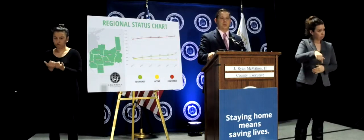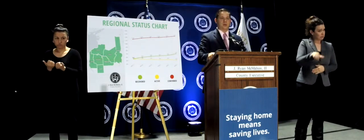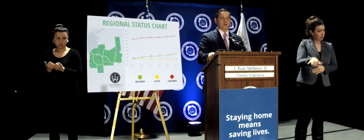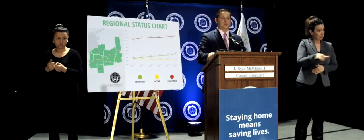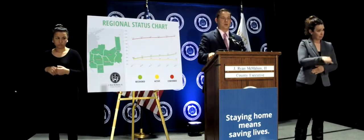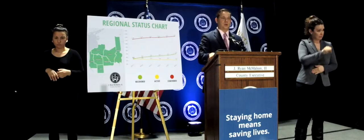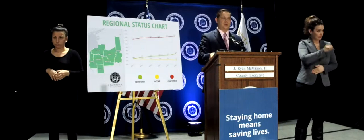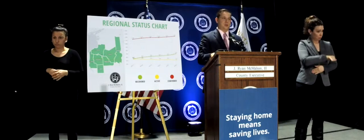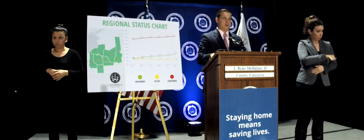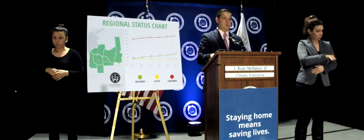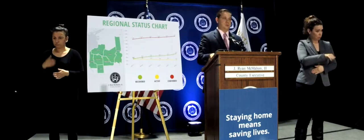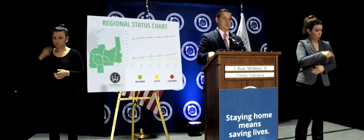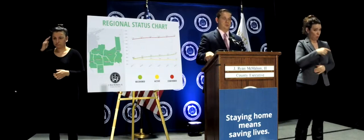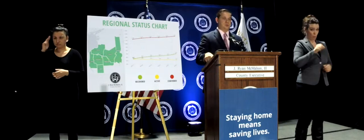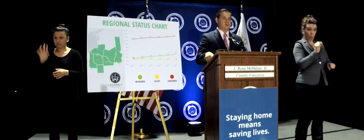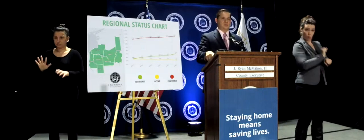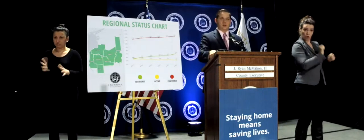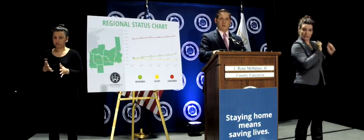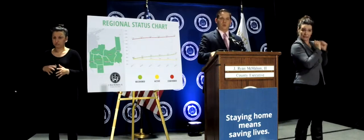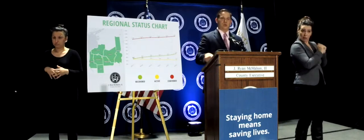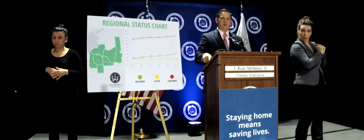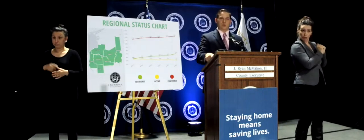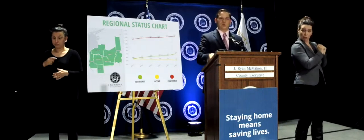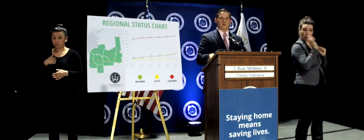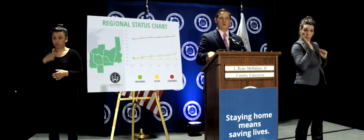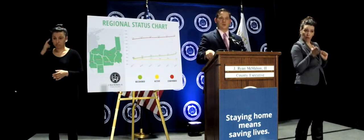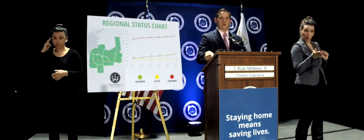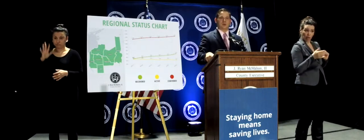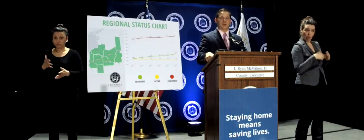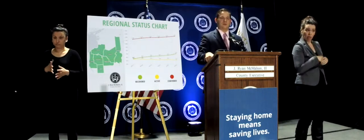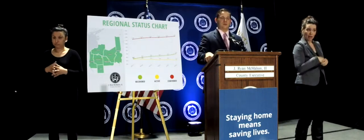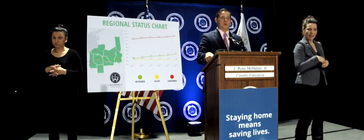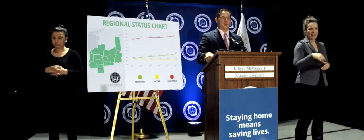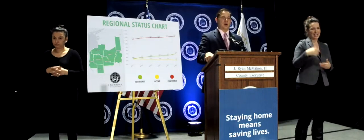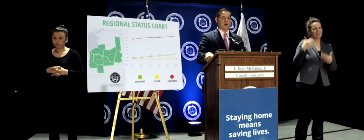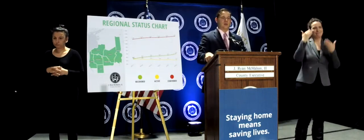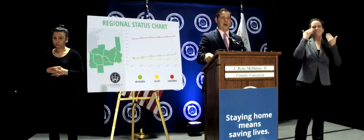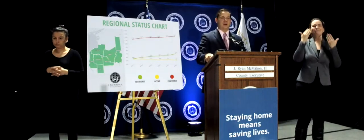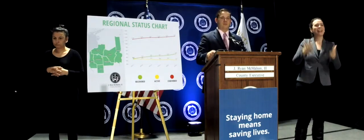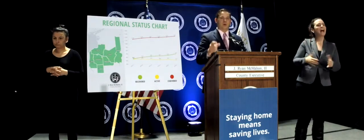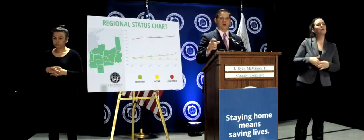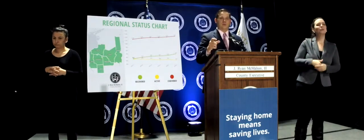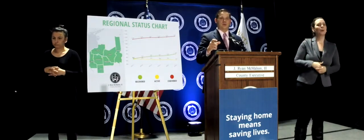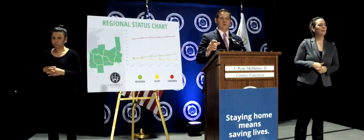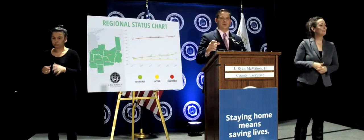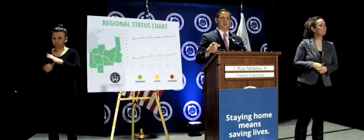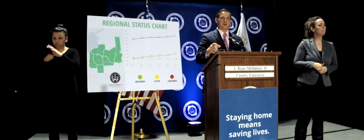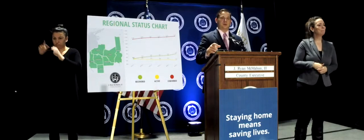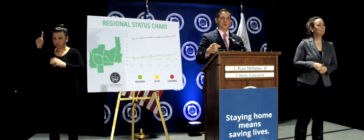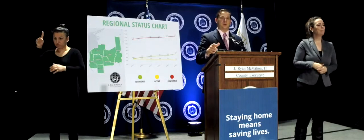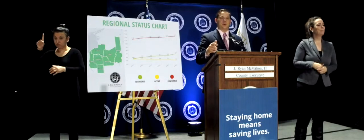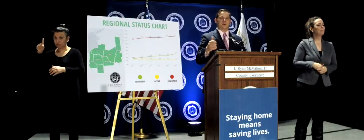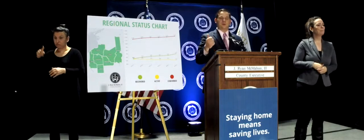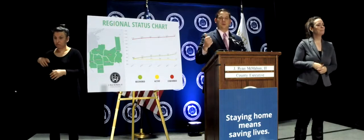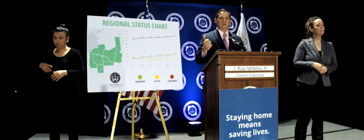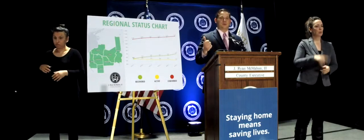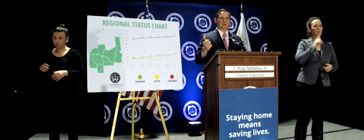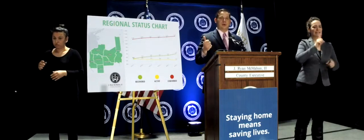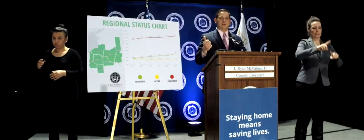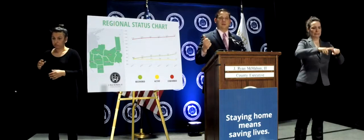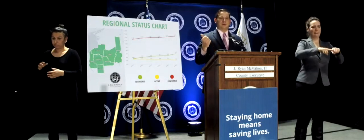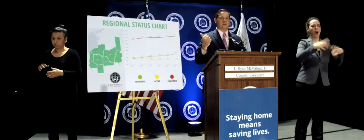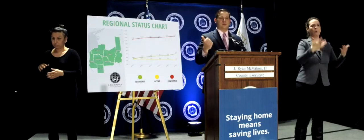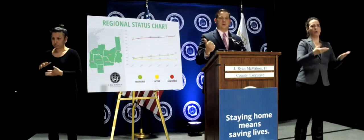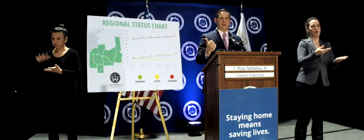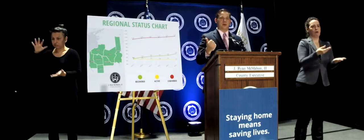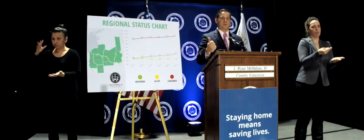behind it, but certainly this is all about resources. So certainly if you have more individuals that they're, whether you're using